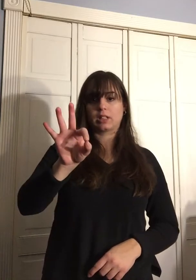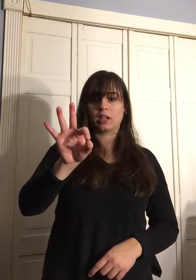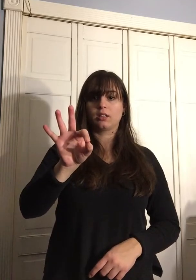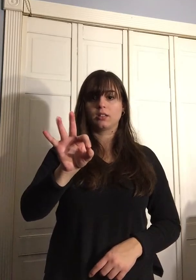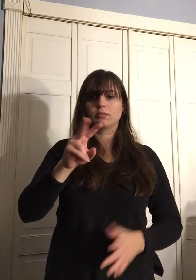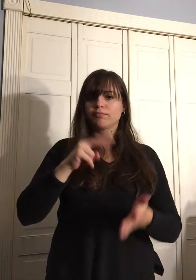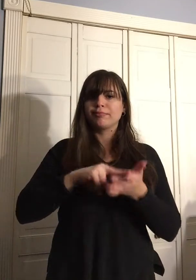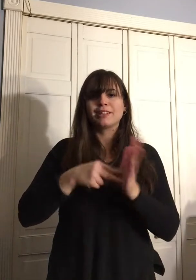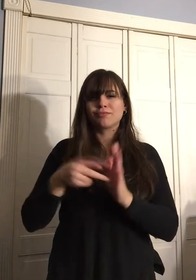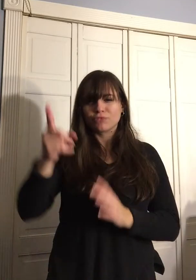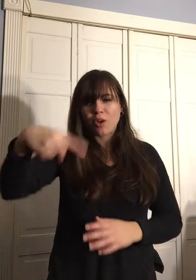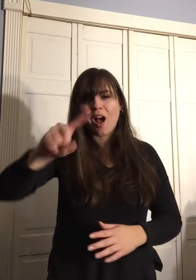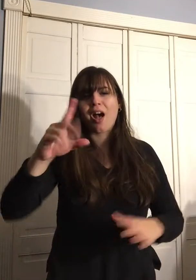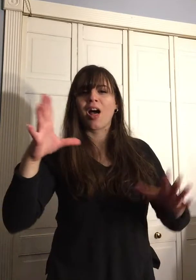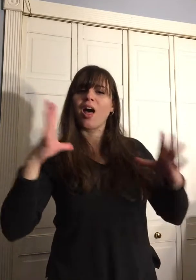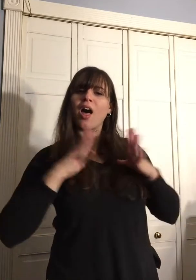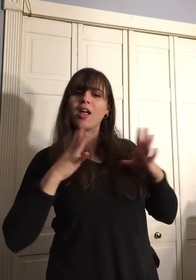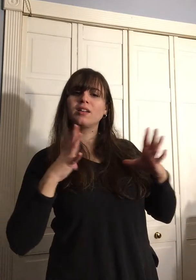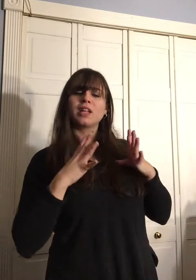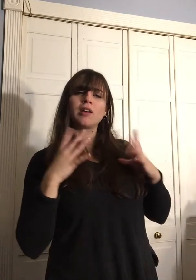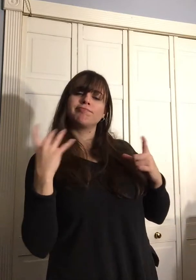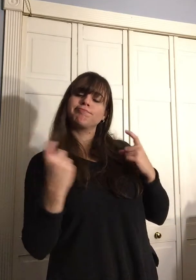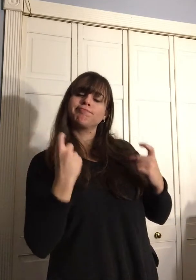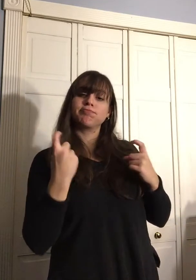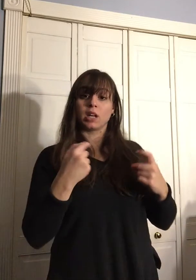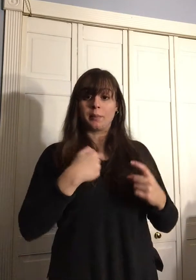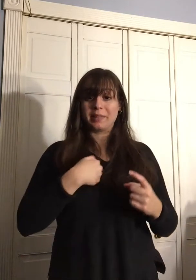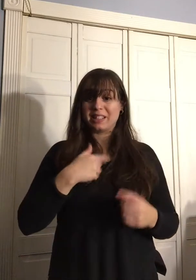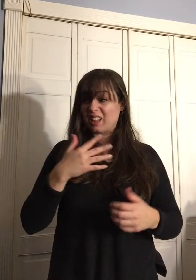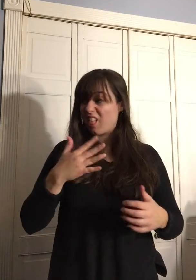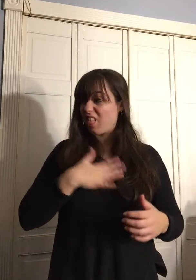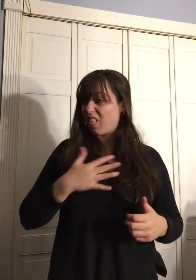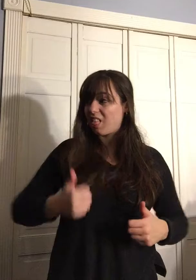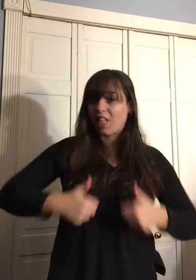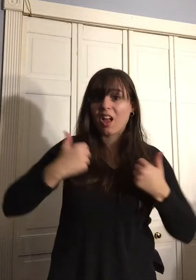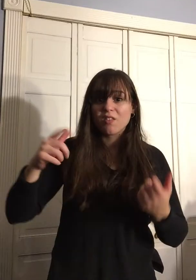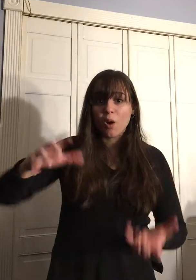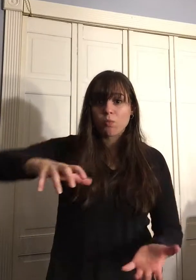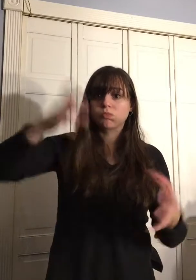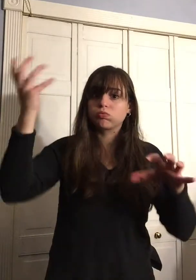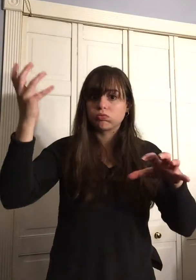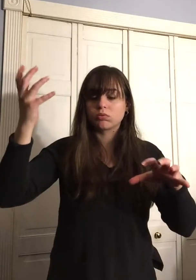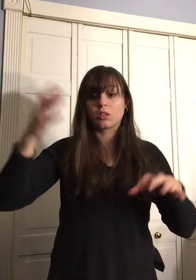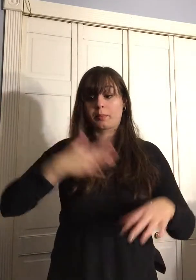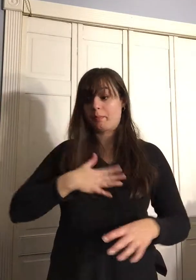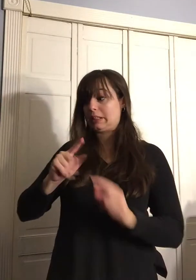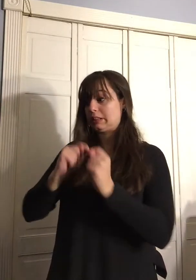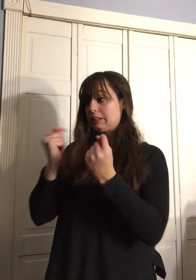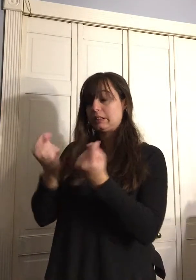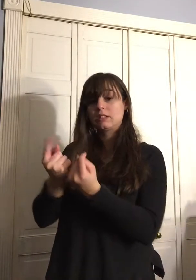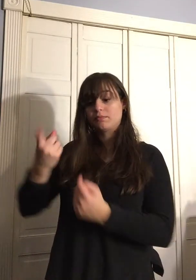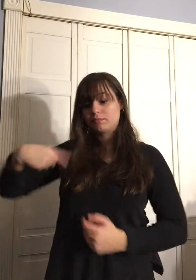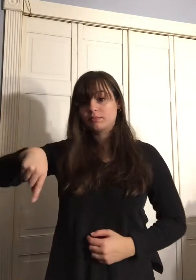March 17th, 2009. It's just St. Patrick's Day for all of you, but it was the day